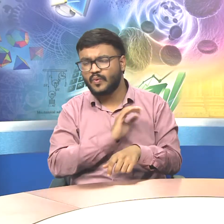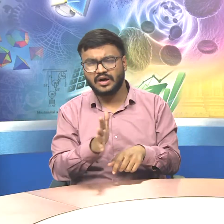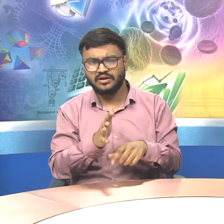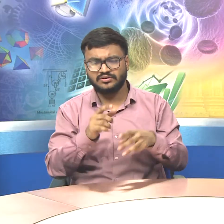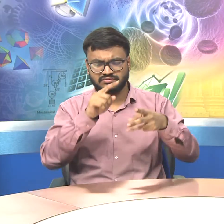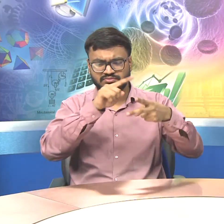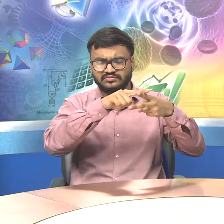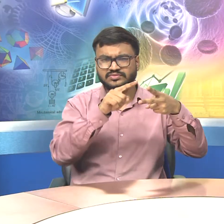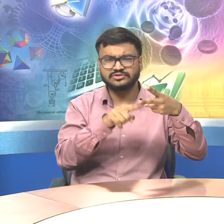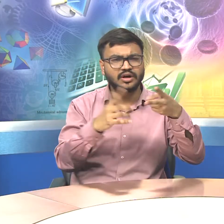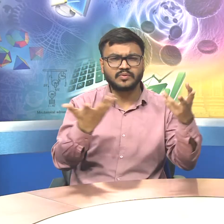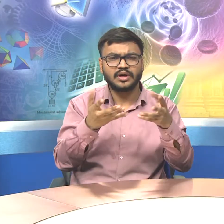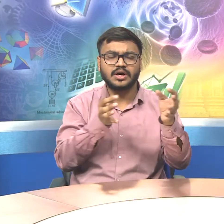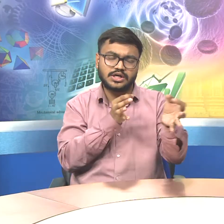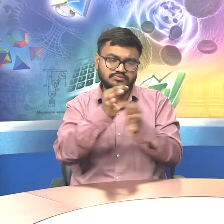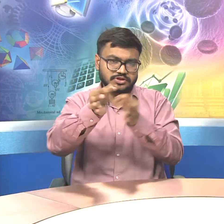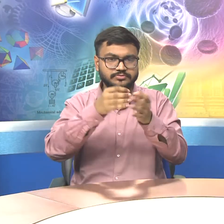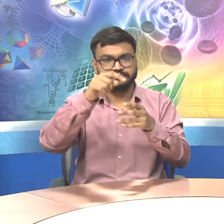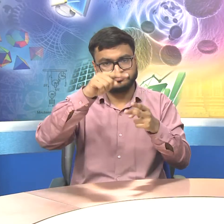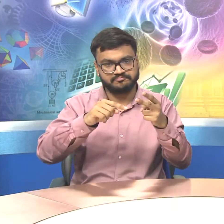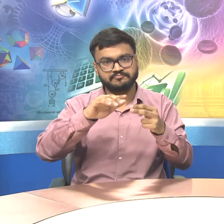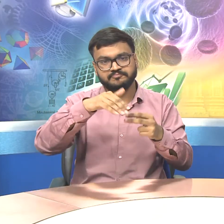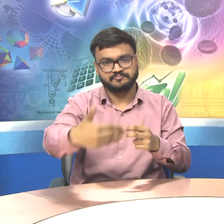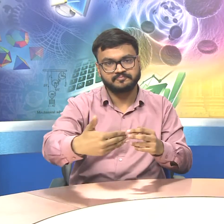I don't like sleeping till late in the morning.